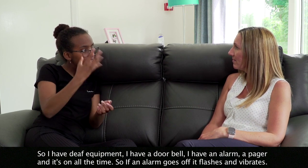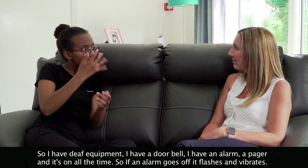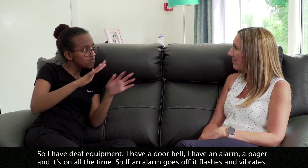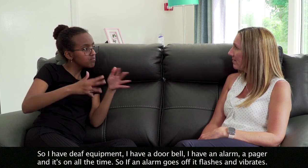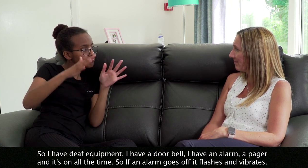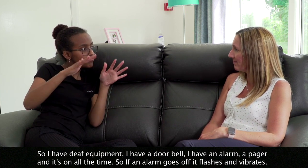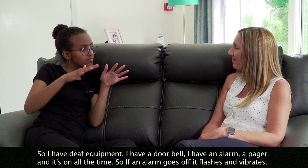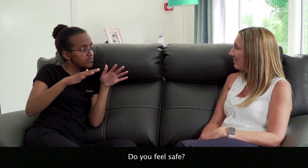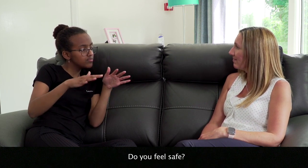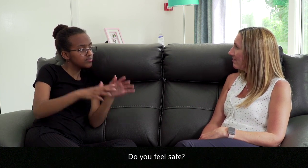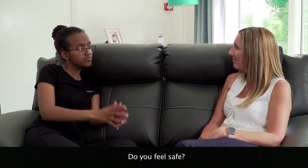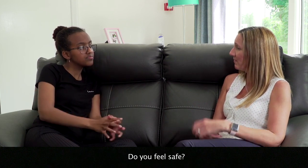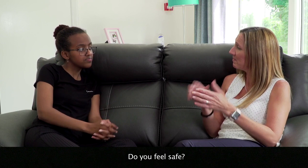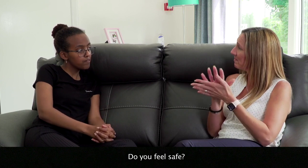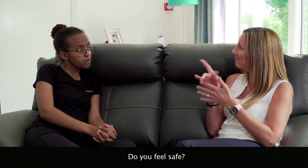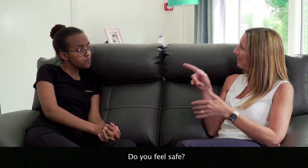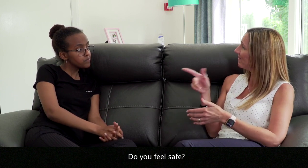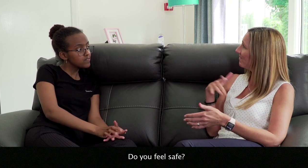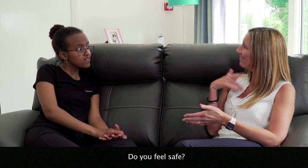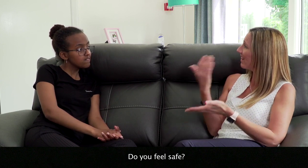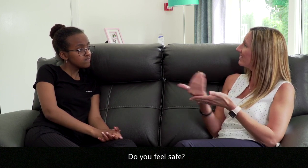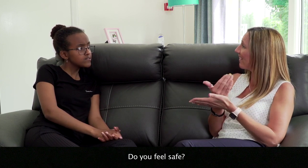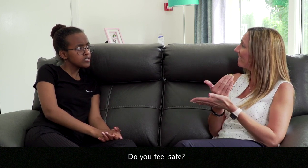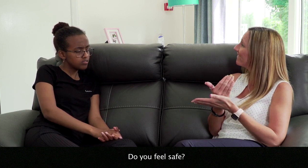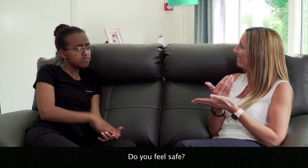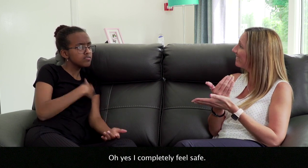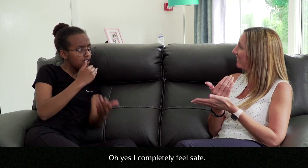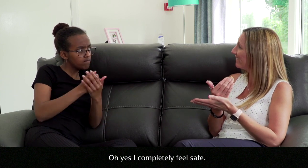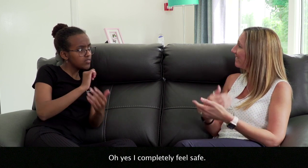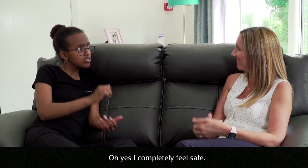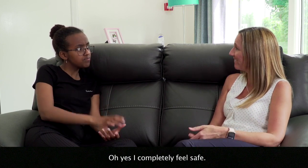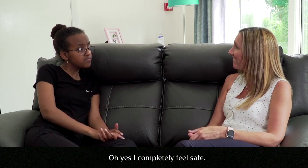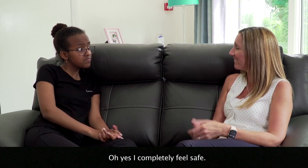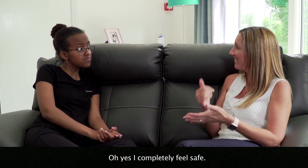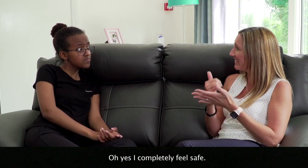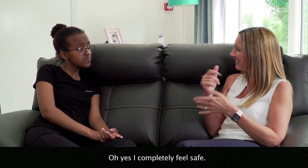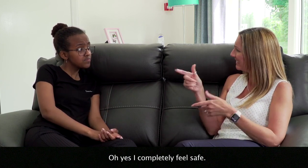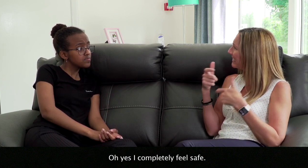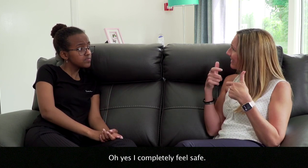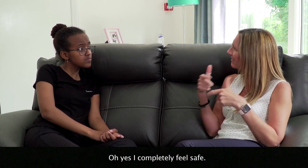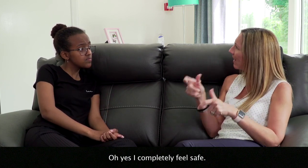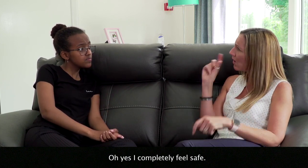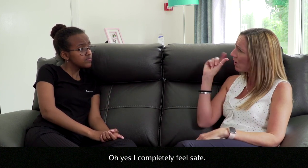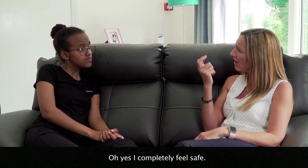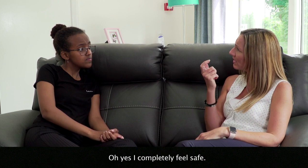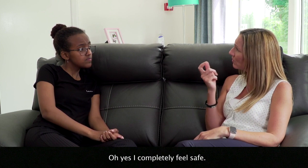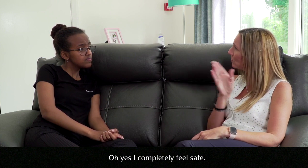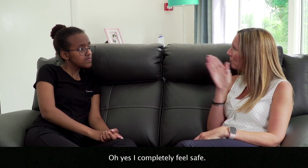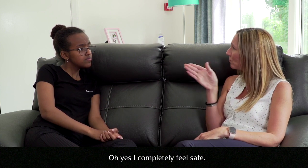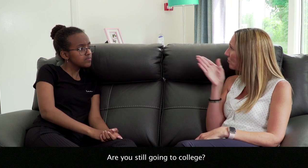vibrates. Oh, so do you feel safe? Oh yeah, completely, I definitely feel safe. And are you still going to college?